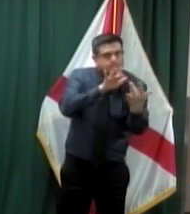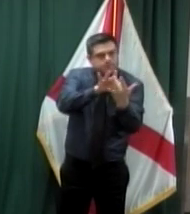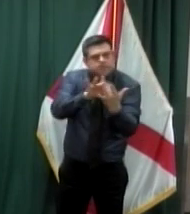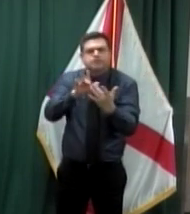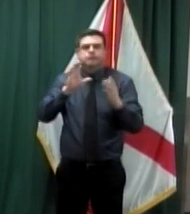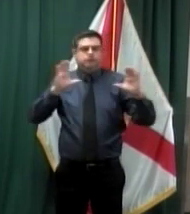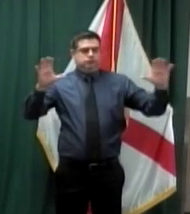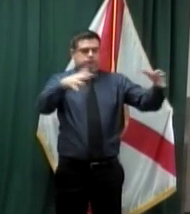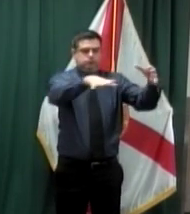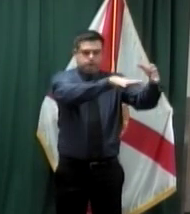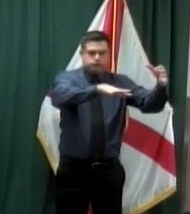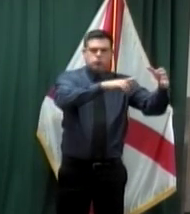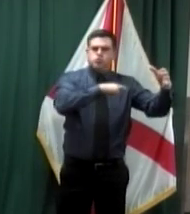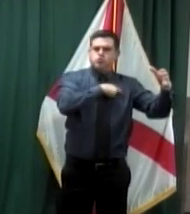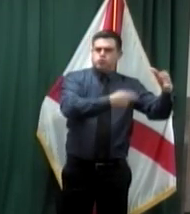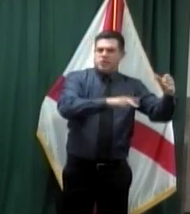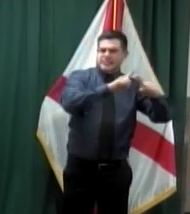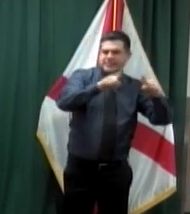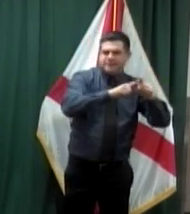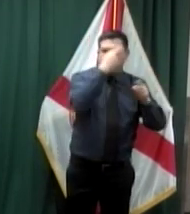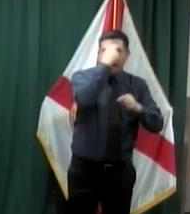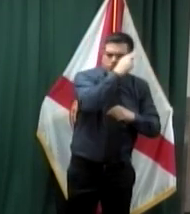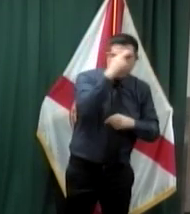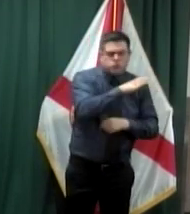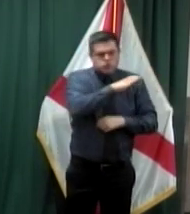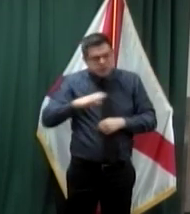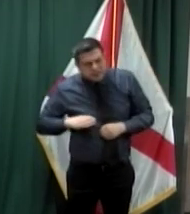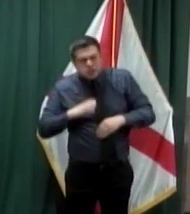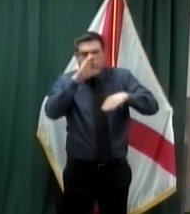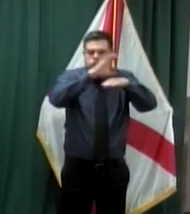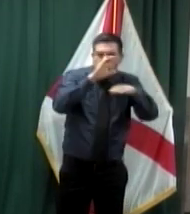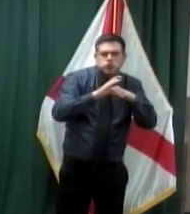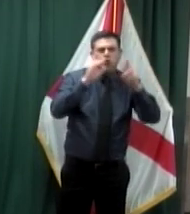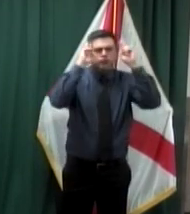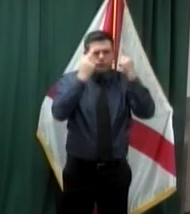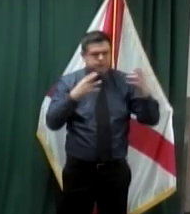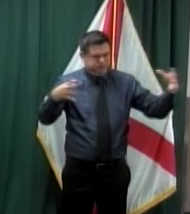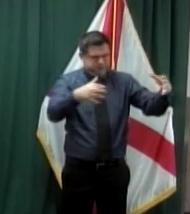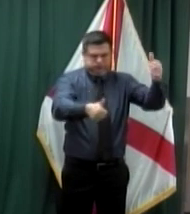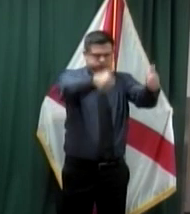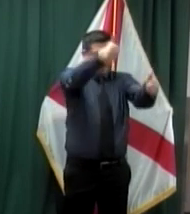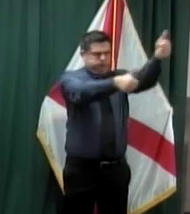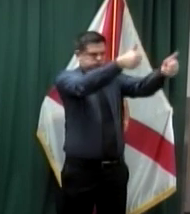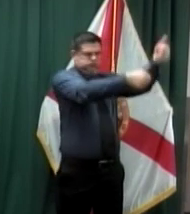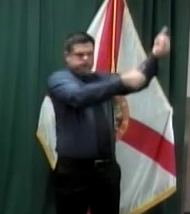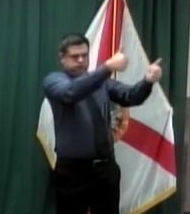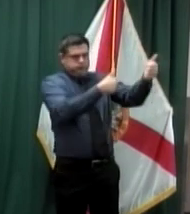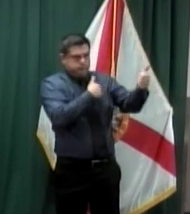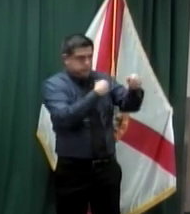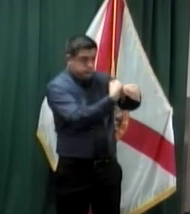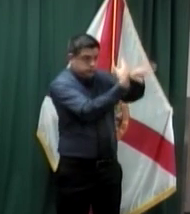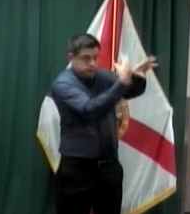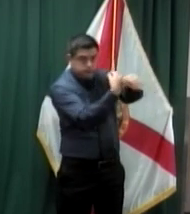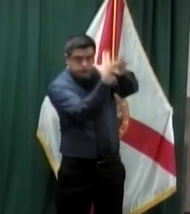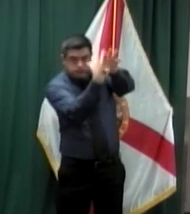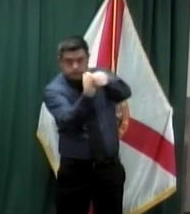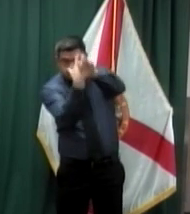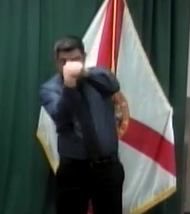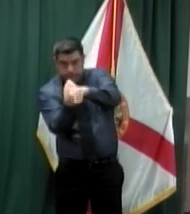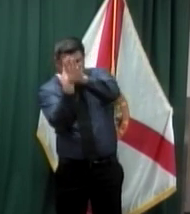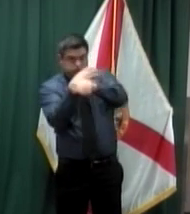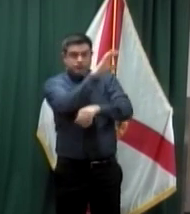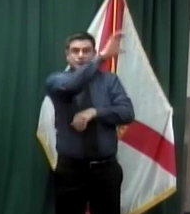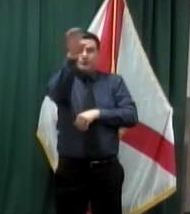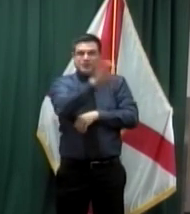our webinar conference call this morning discussing the reopening plans of faith organizations. And as they plan